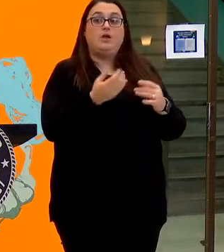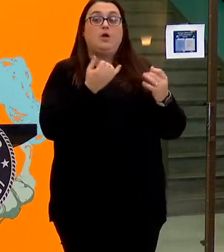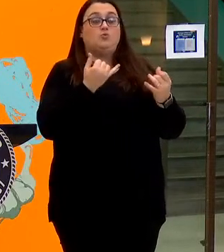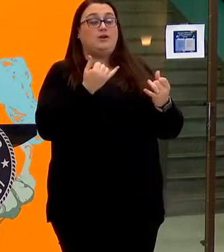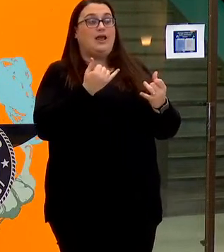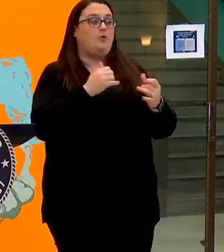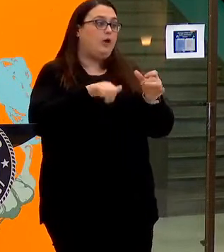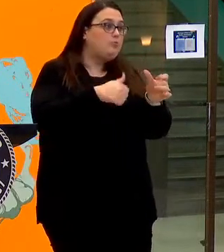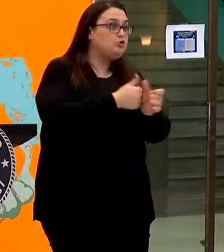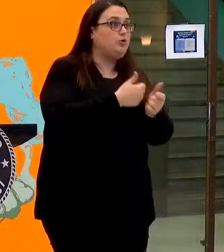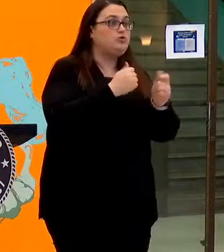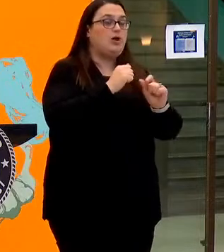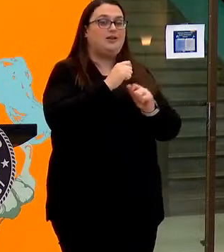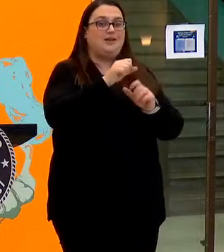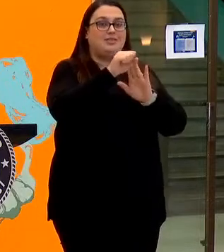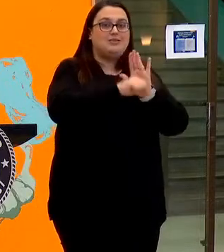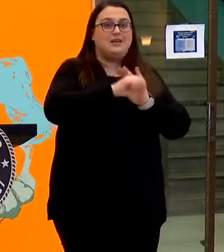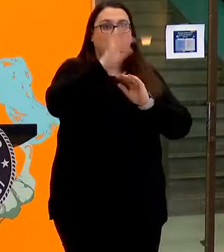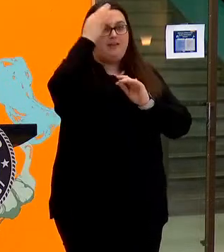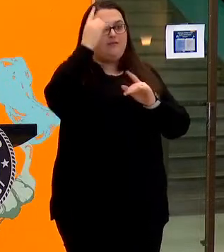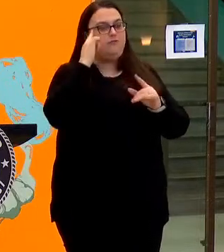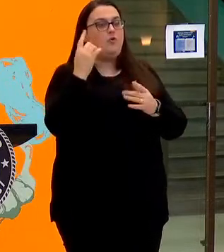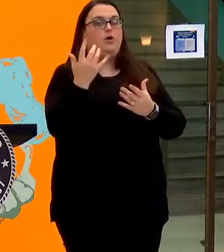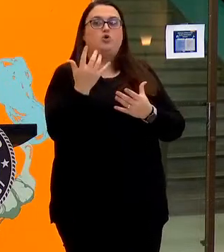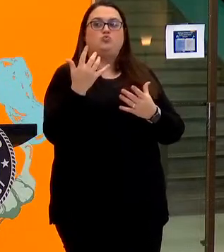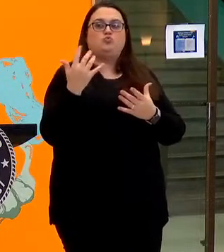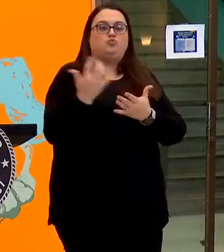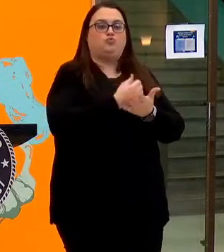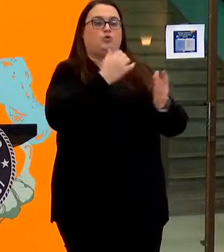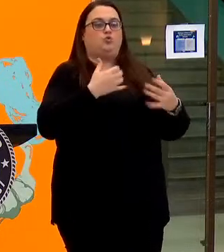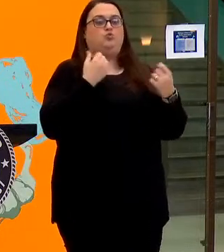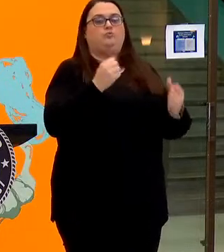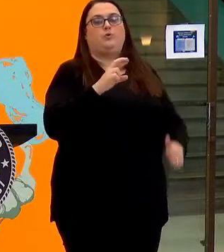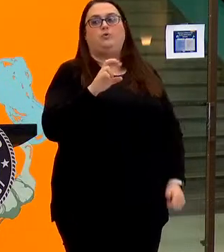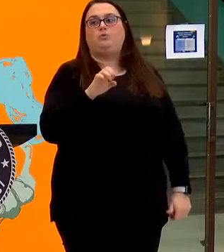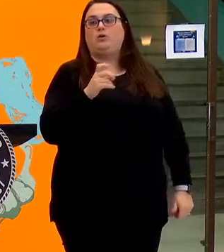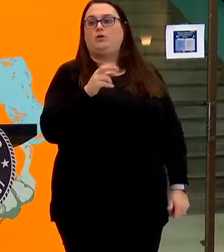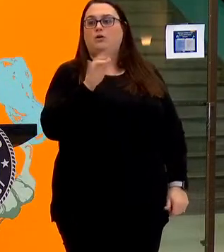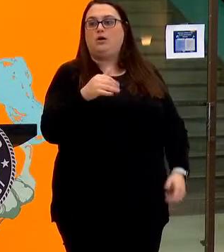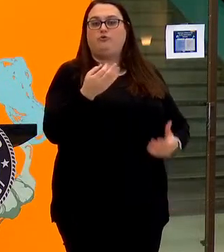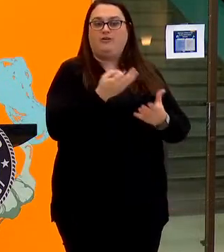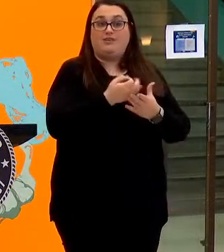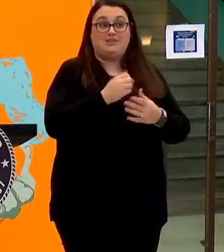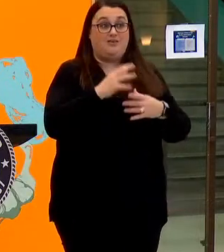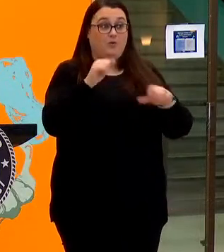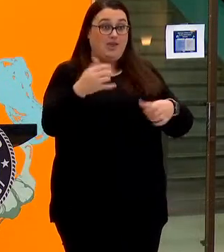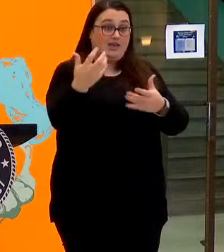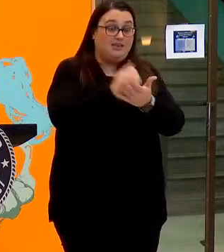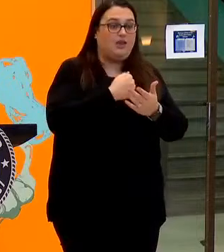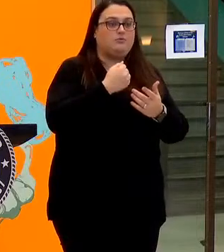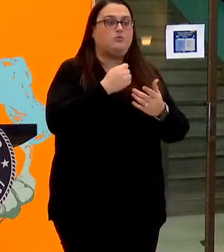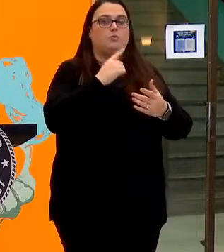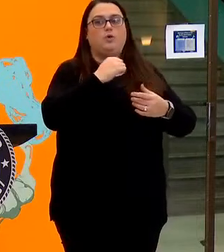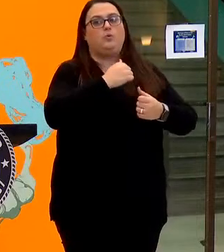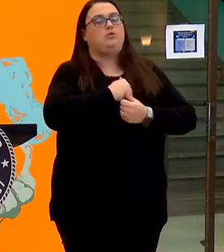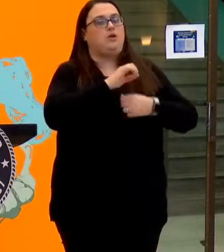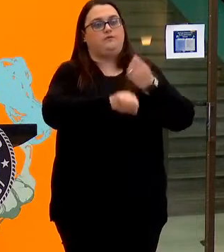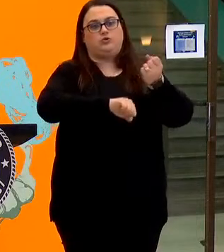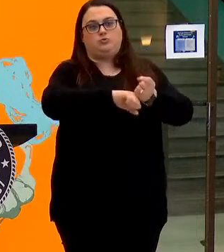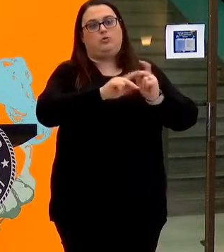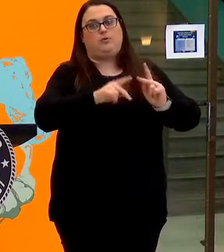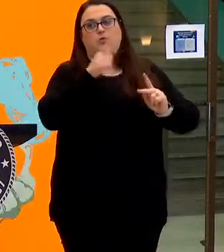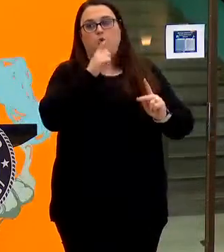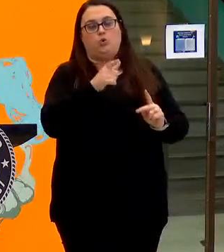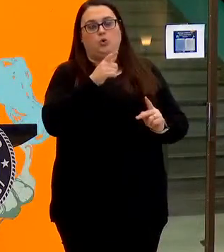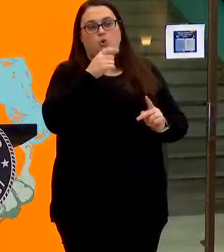both the state and the federal level for recovery funds. And if we're able to procure recovery funds, we would absolutely love to help support folks who